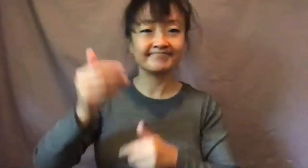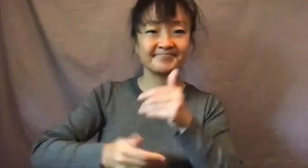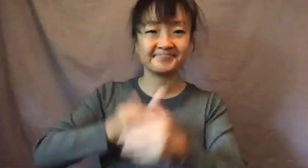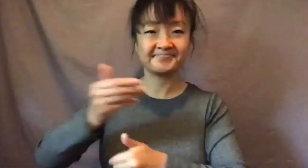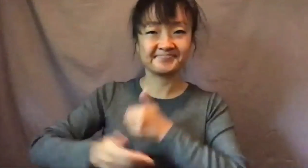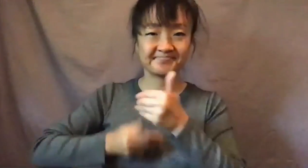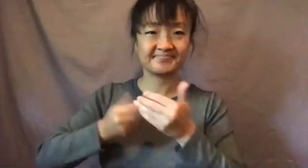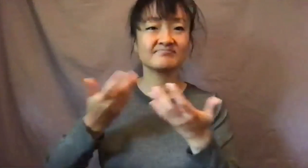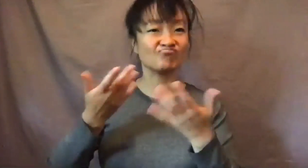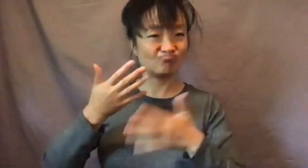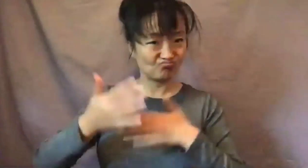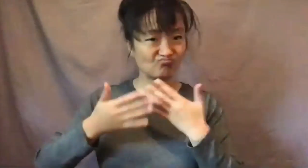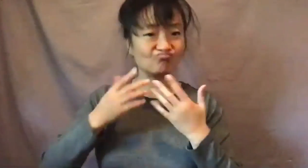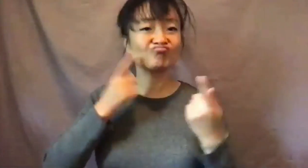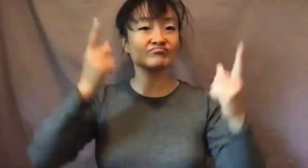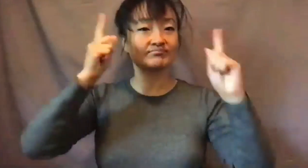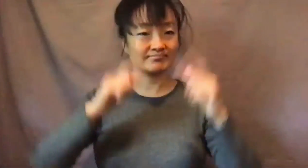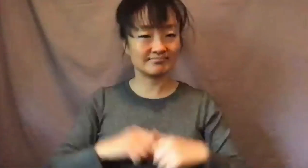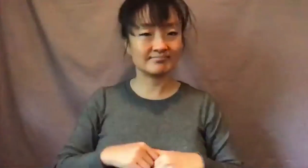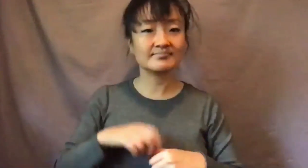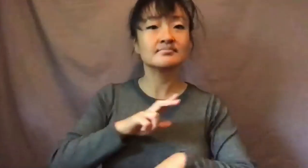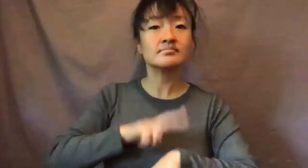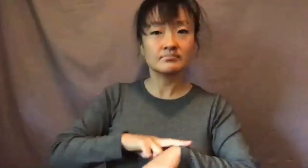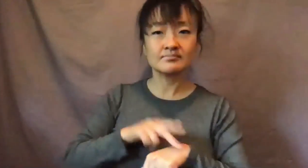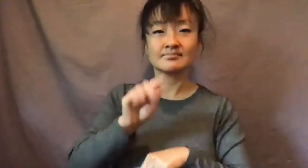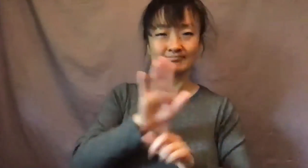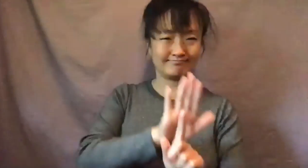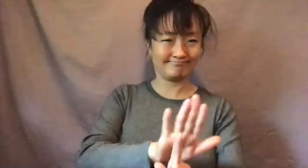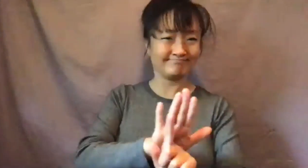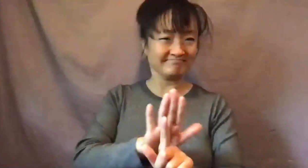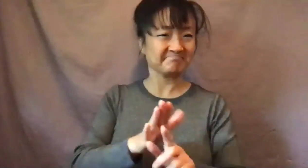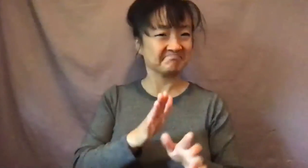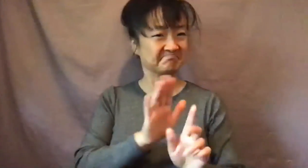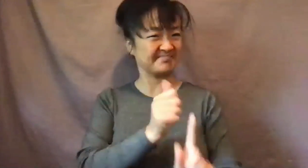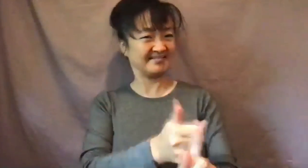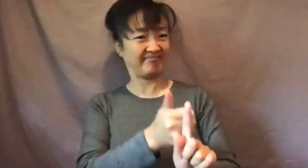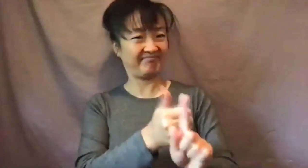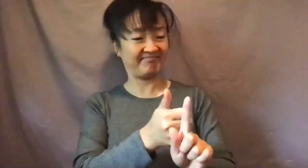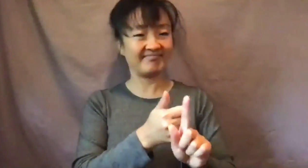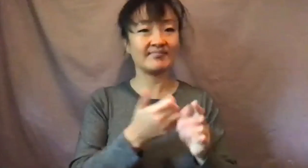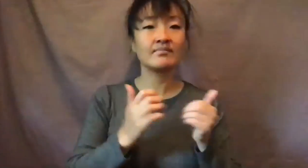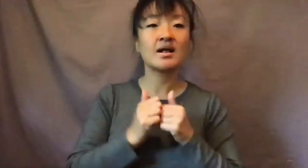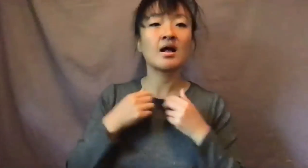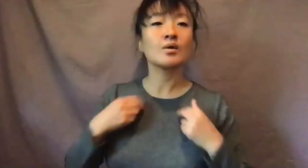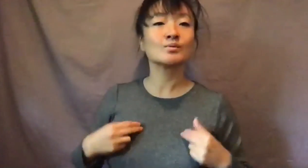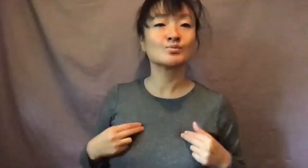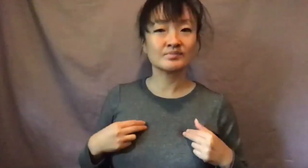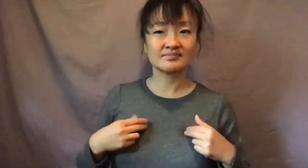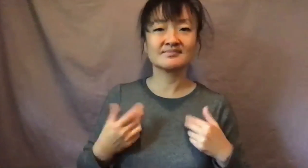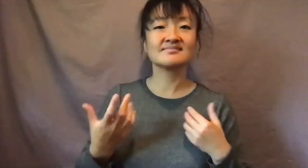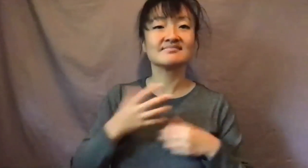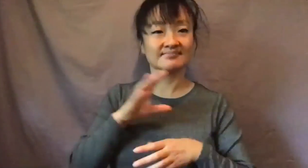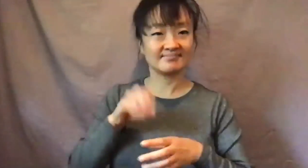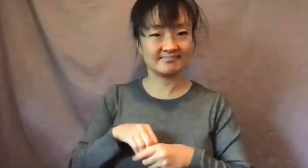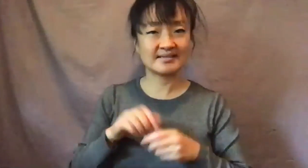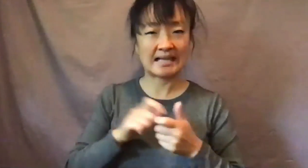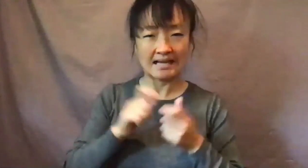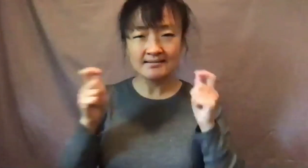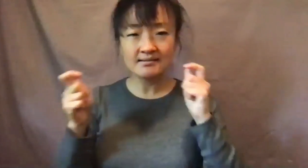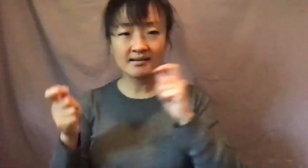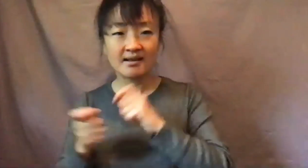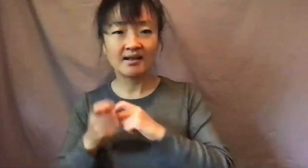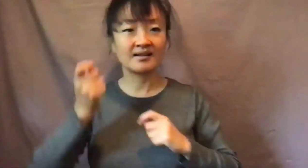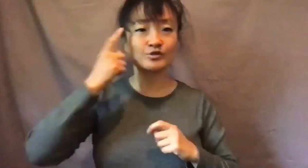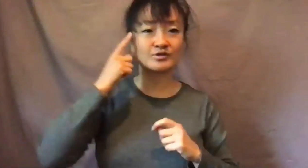work, right? Nature does this in and of itself, but where is it that human beings would also do this and understand